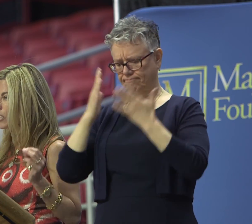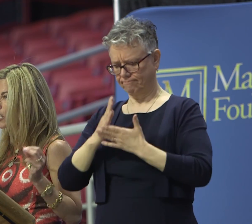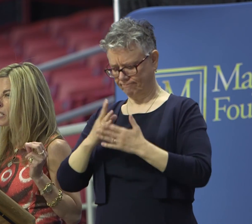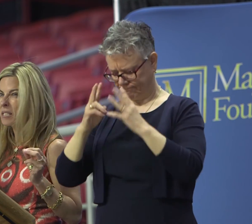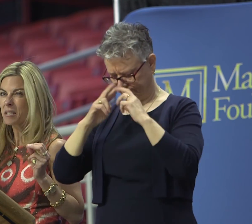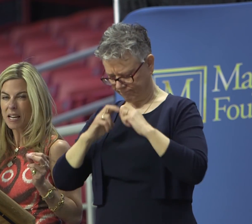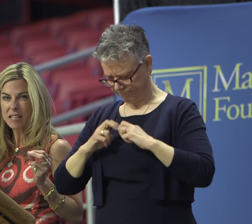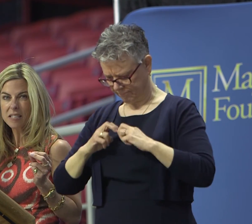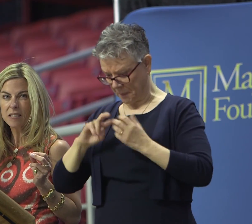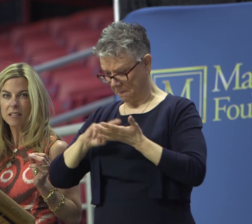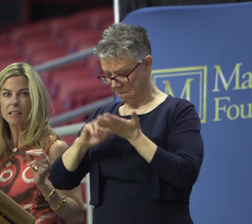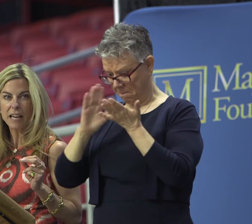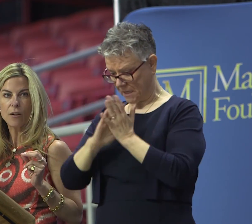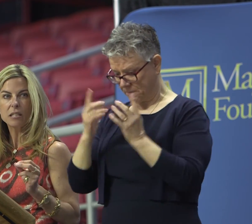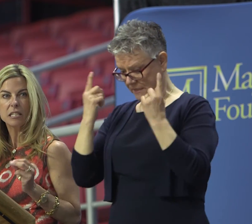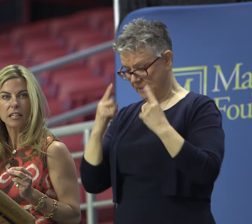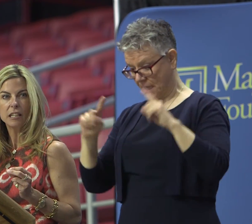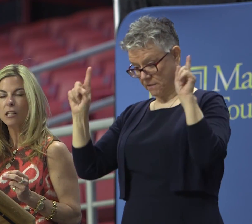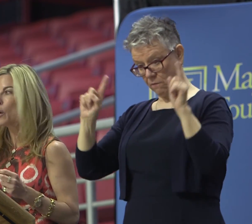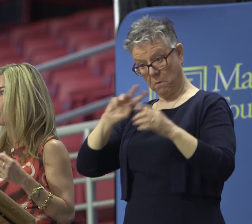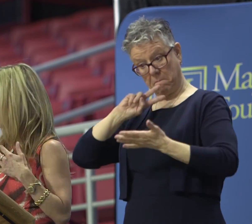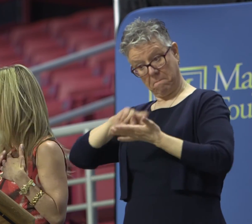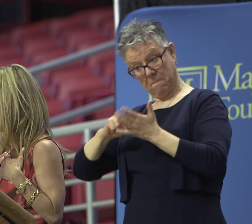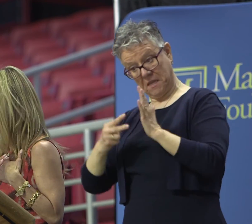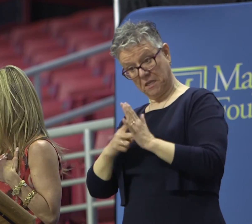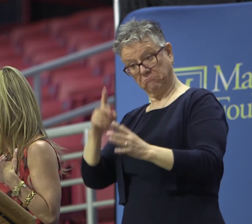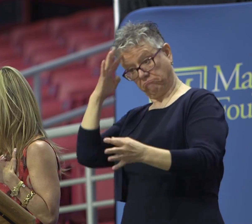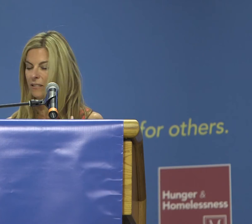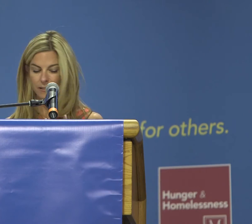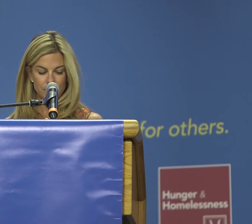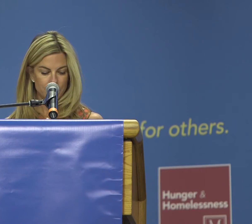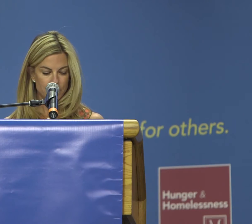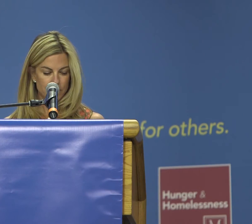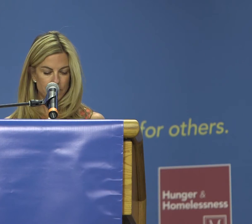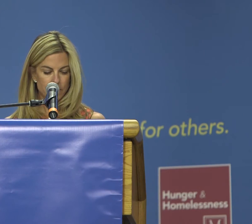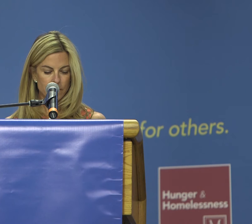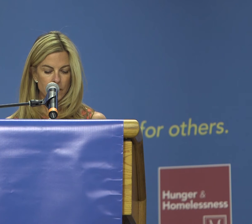does reaching success guarantee my happiness?